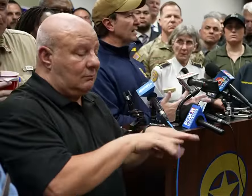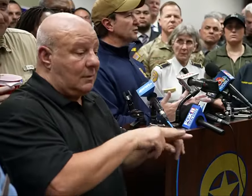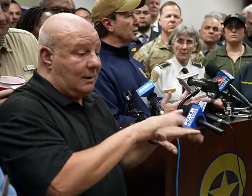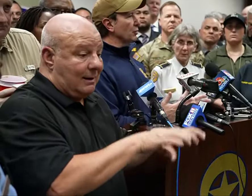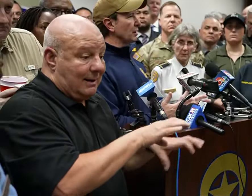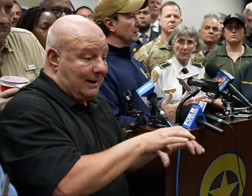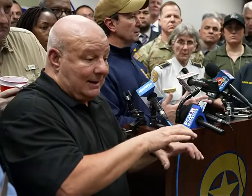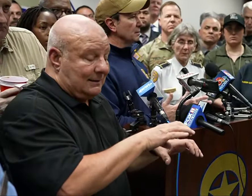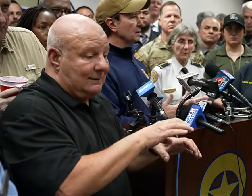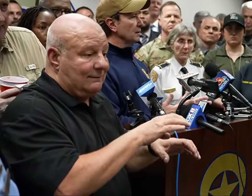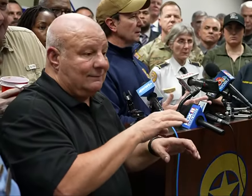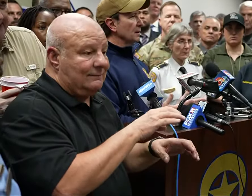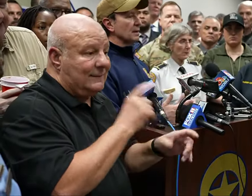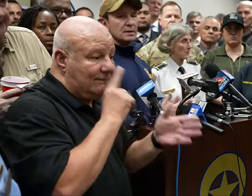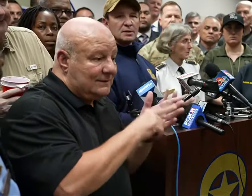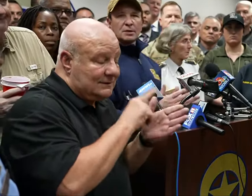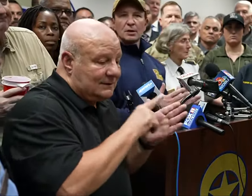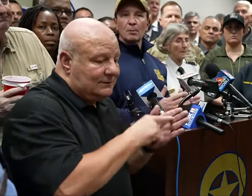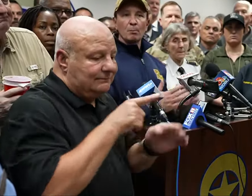got enhanced security.